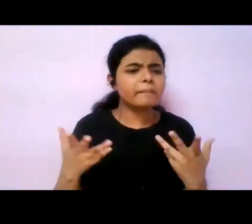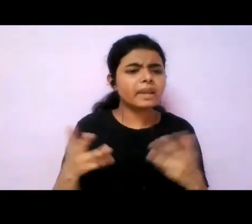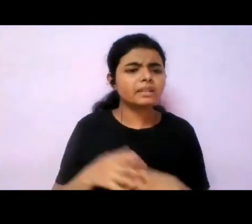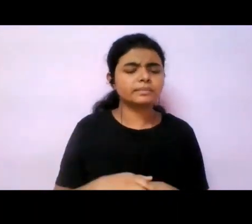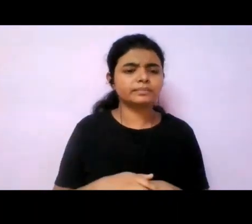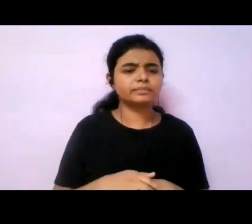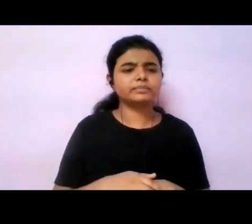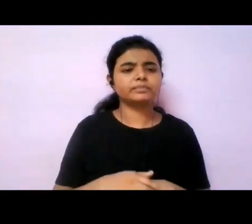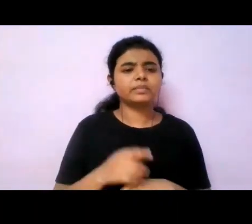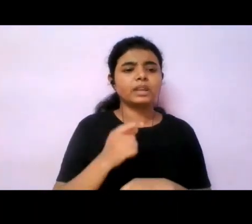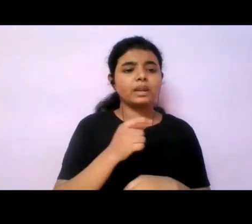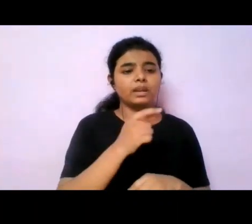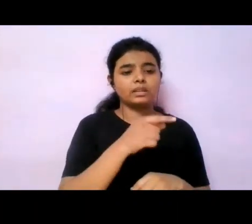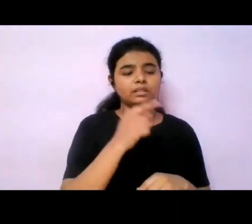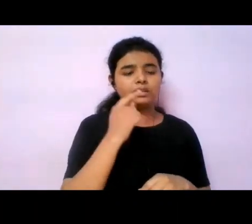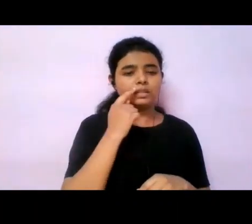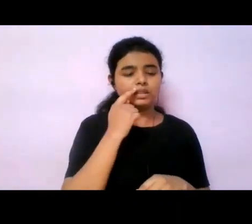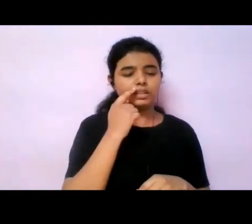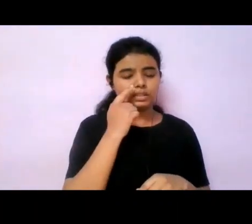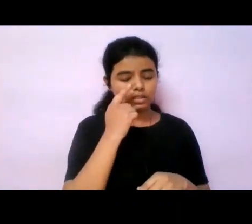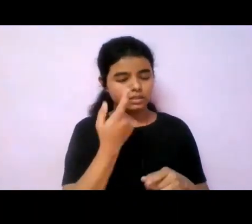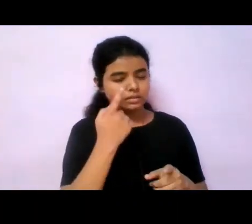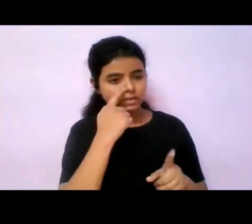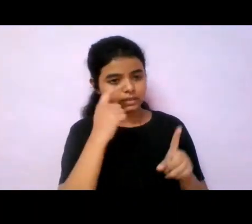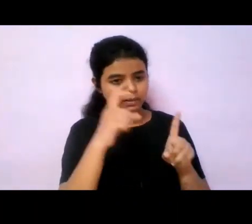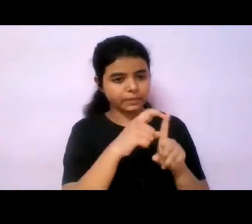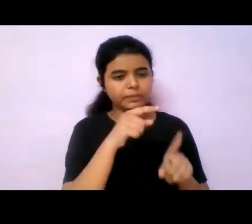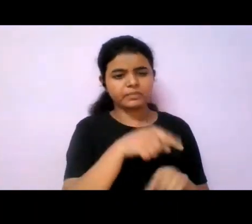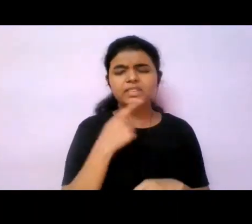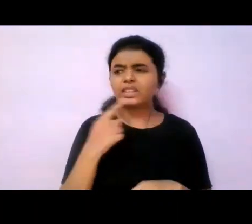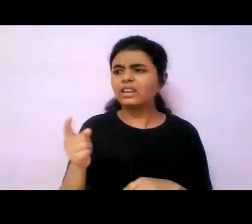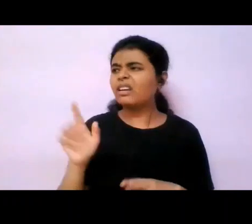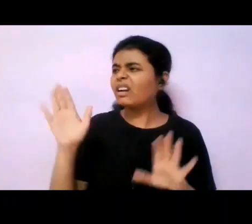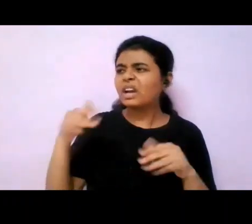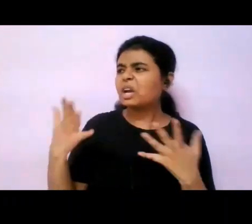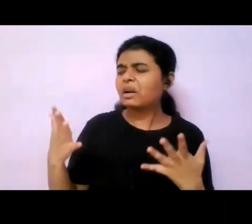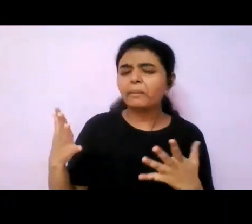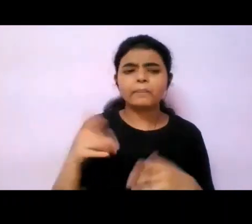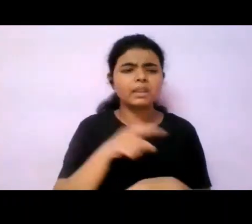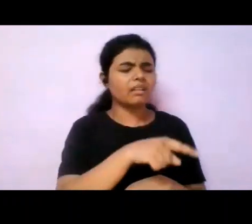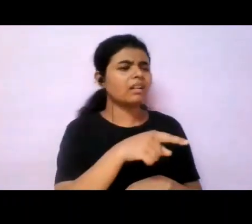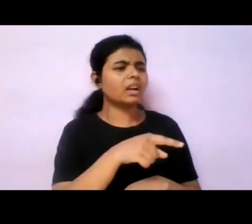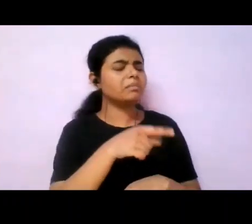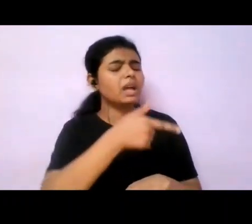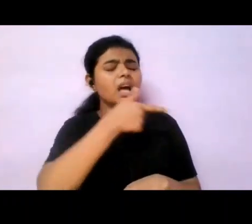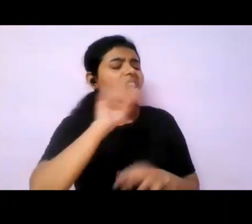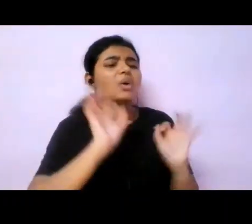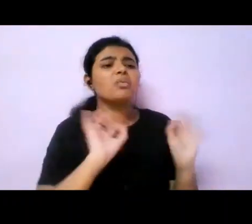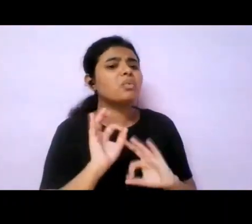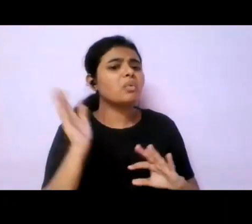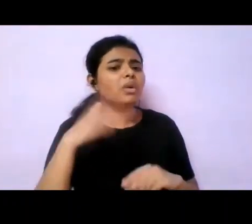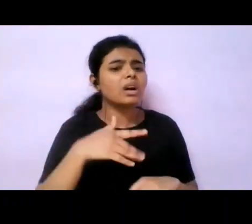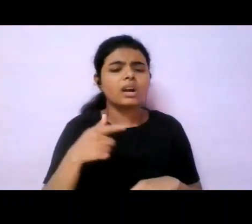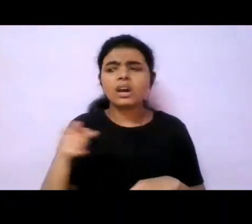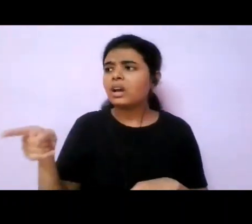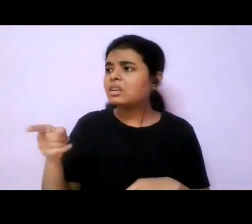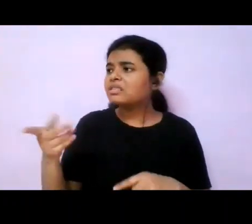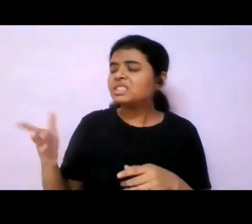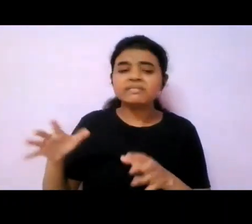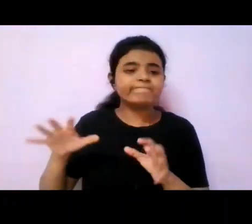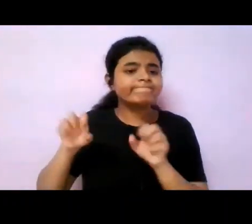Dorothy eyeballed the group. Boris said she's not allowed to come, Lawrence explained. She's been